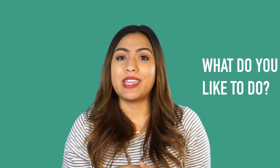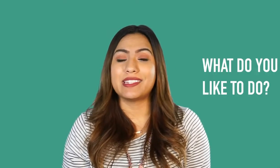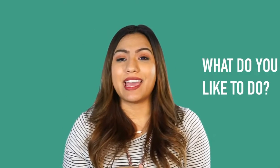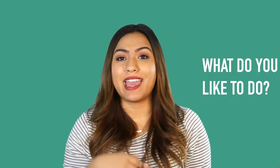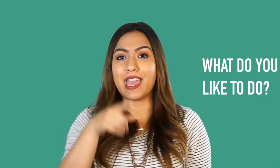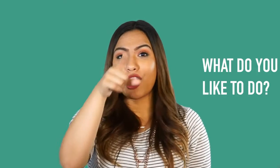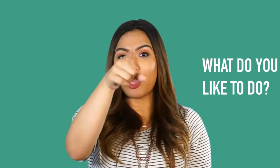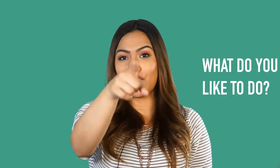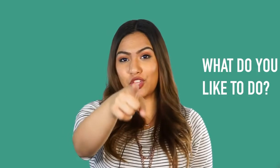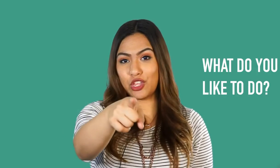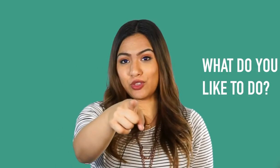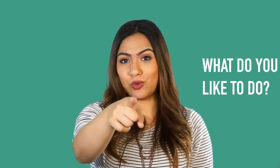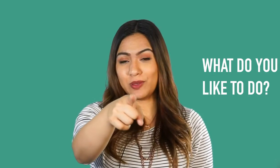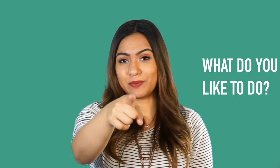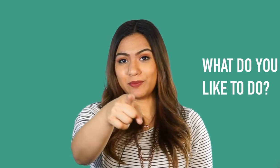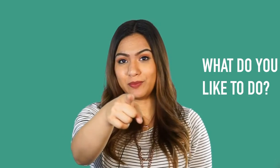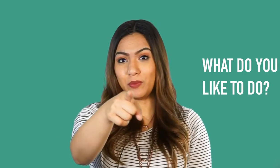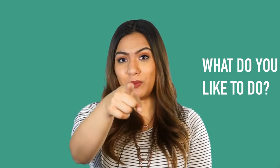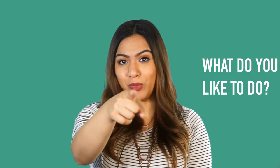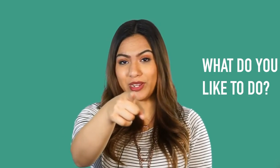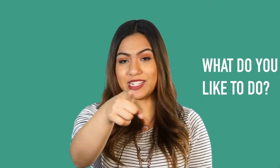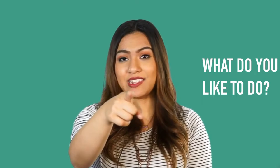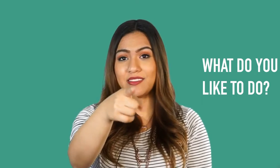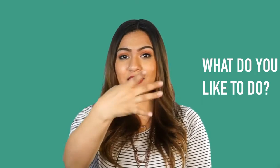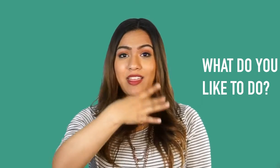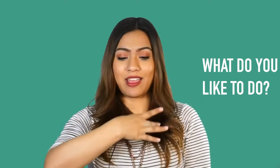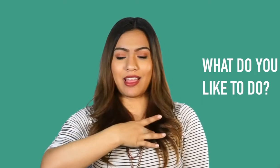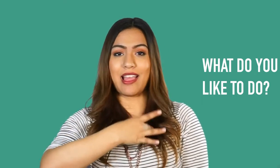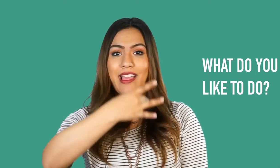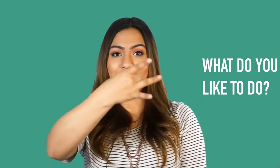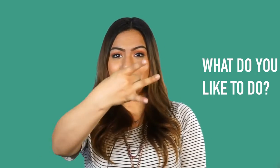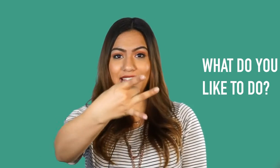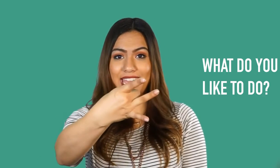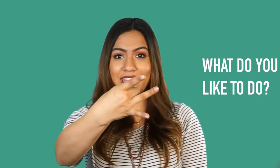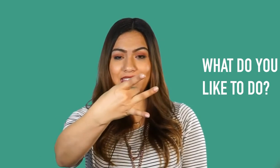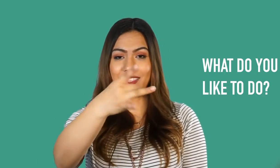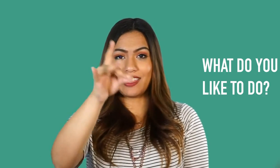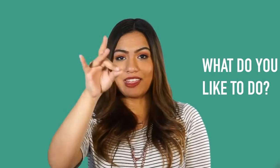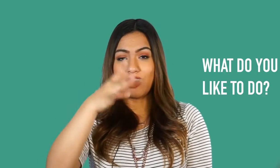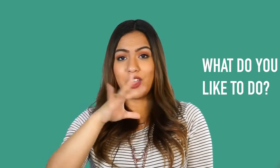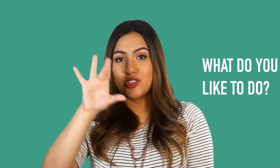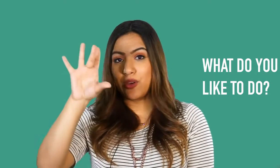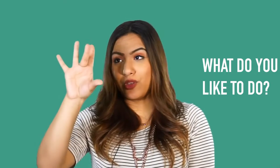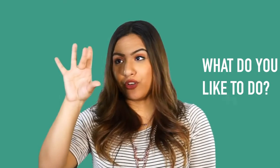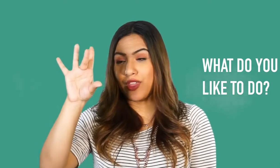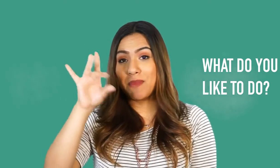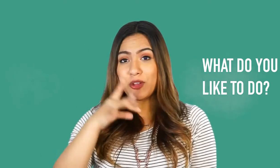can say, you, pointing, like. So your thumb and your